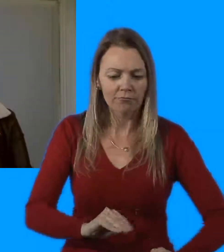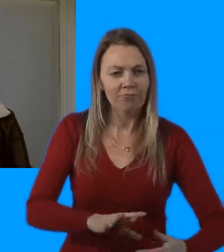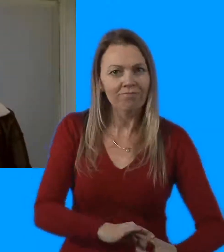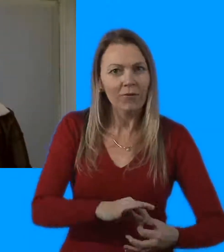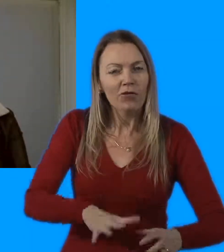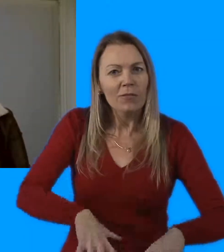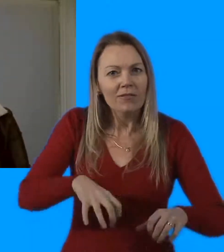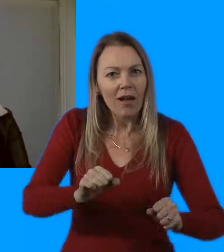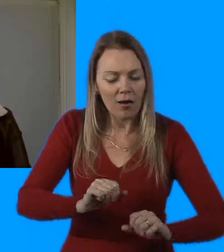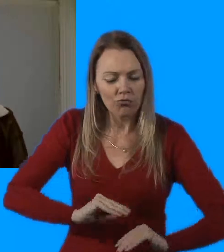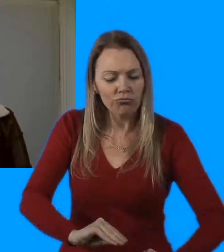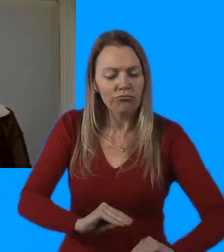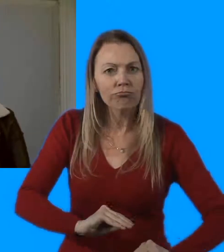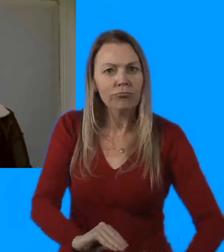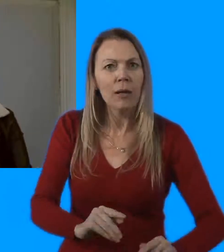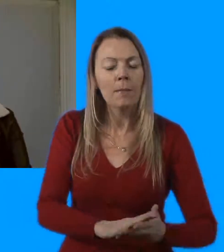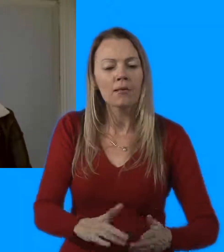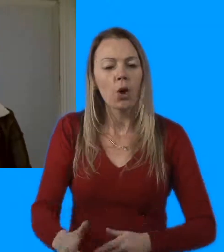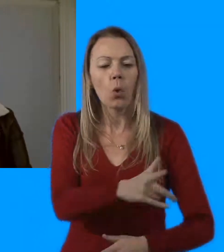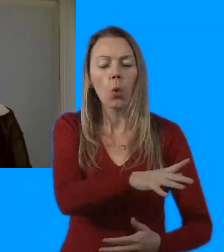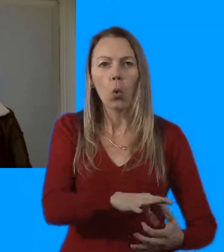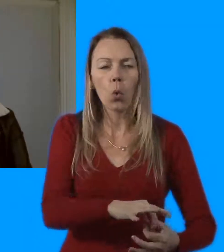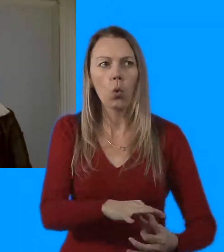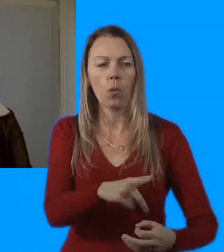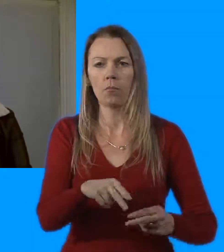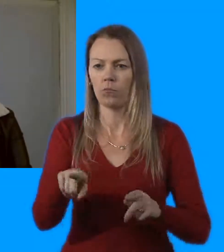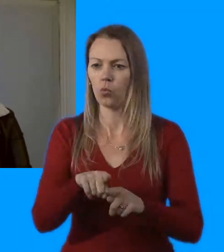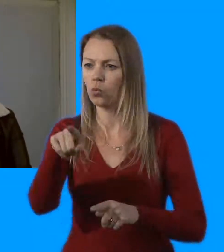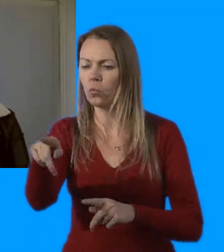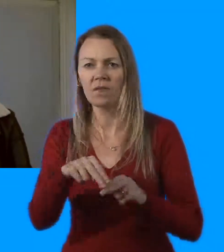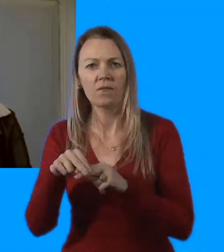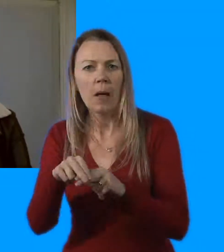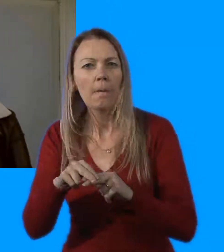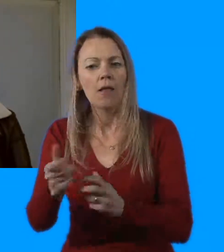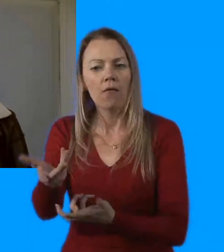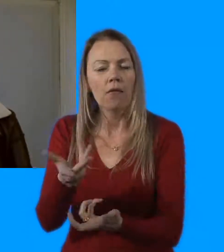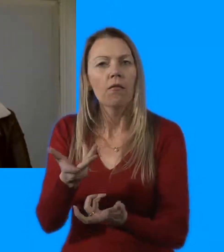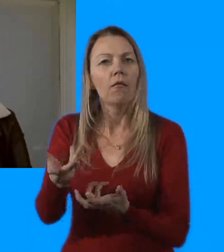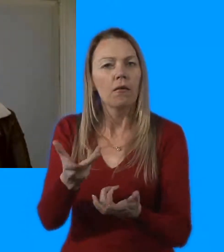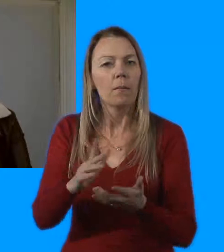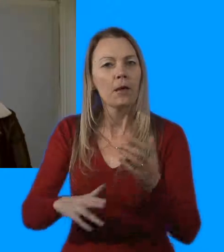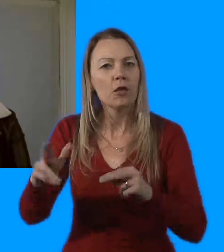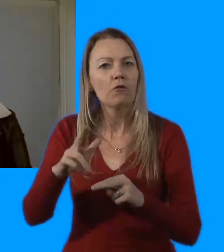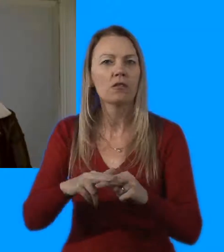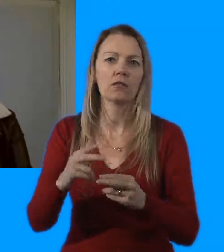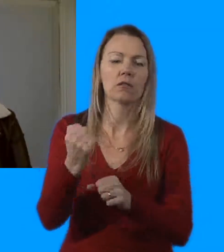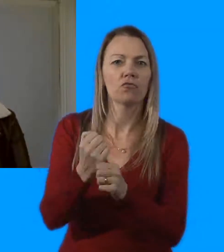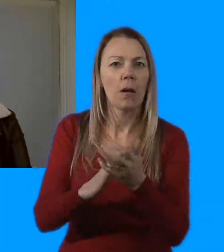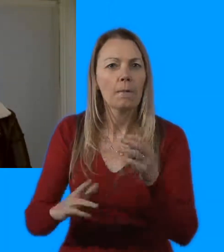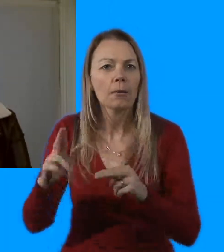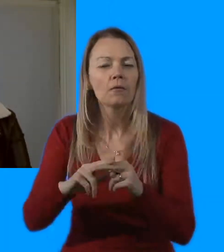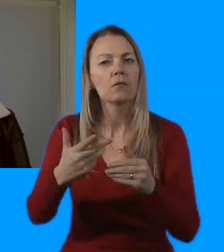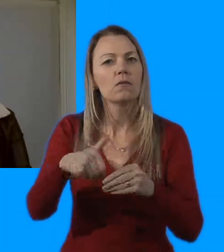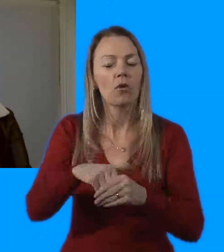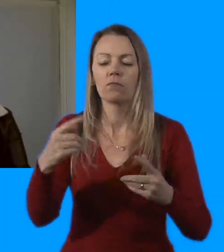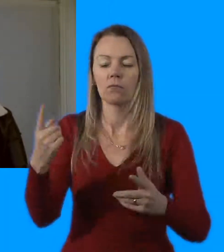age maybe, working through from the very beginning, so that when they then go home, and also working with families, working with the families